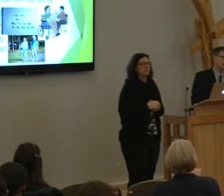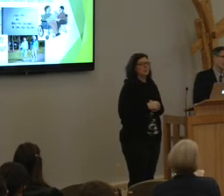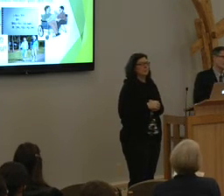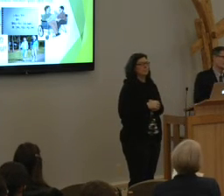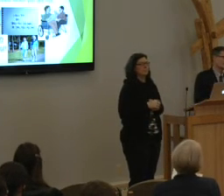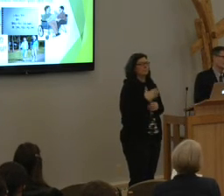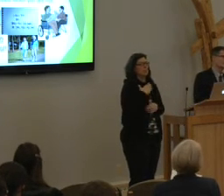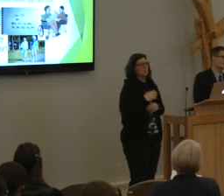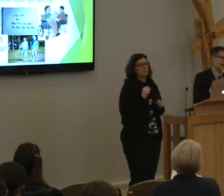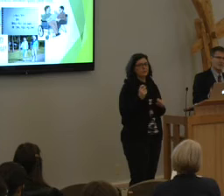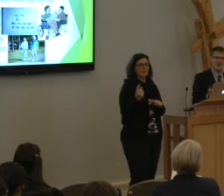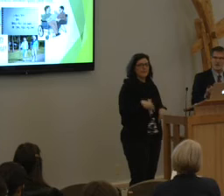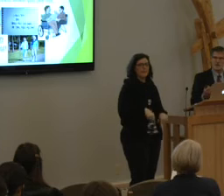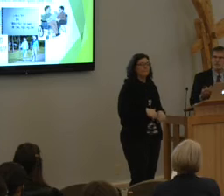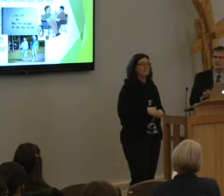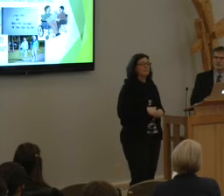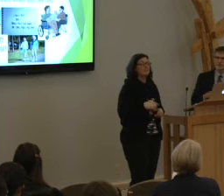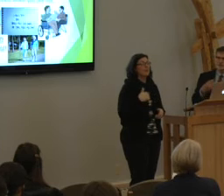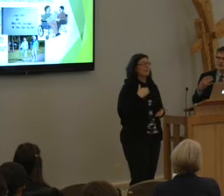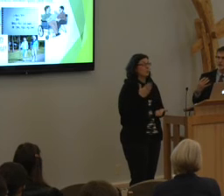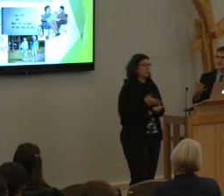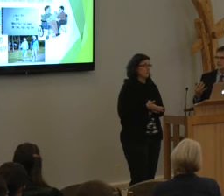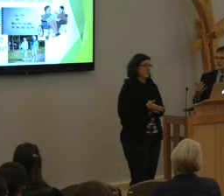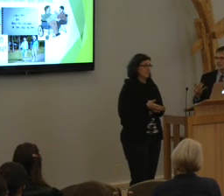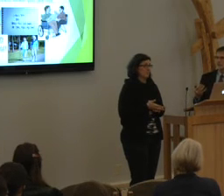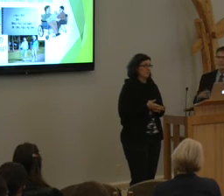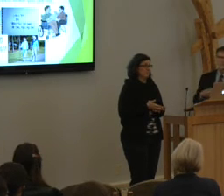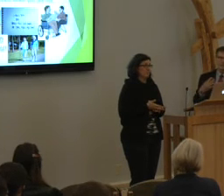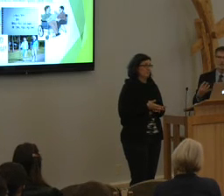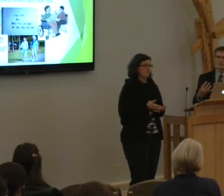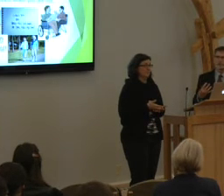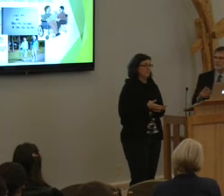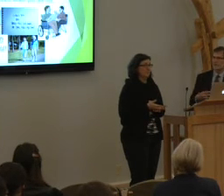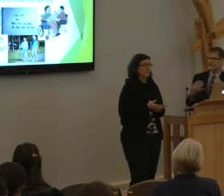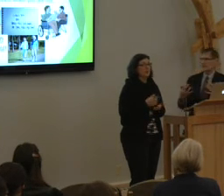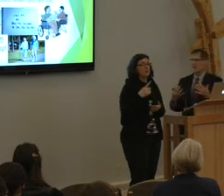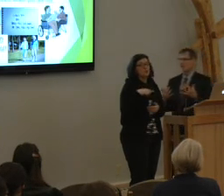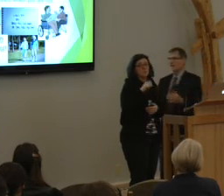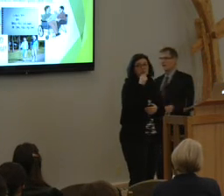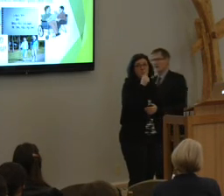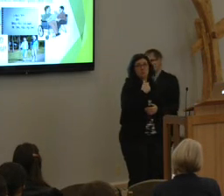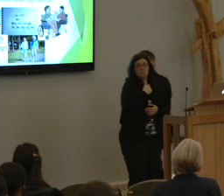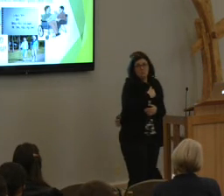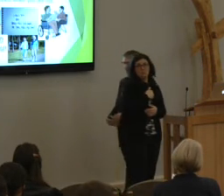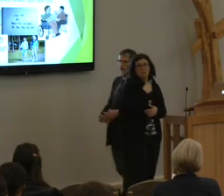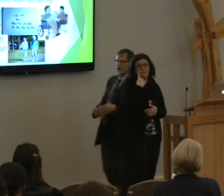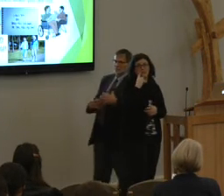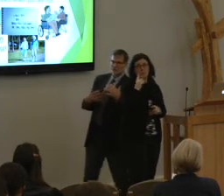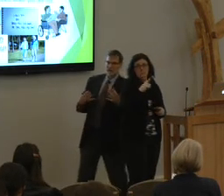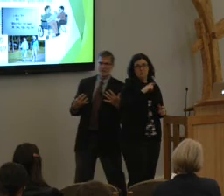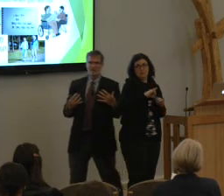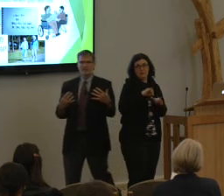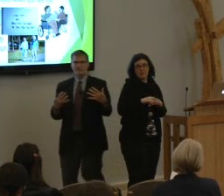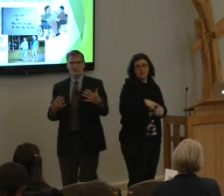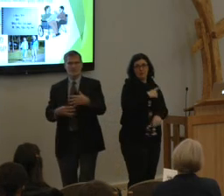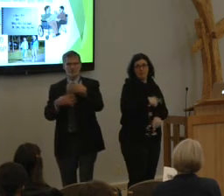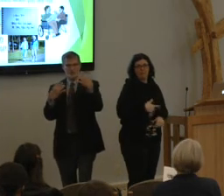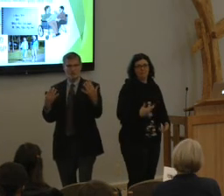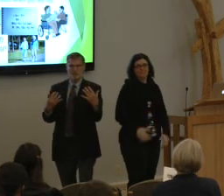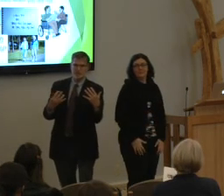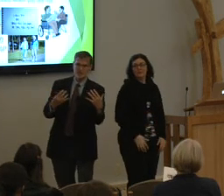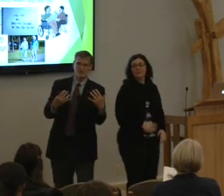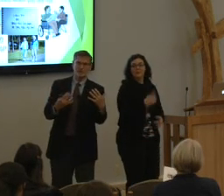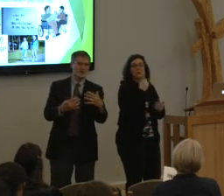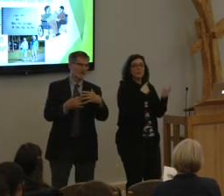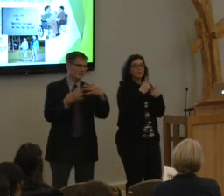Wish you could come. I'm going to stop so you don't regret being here for too long. But let's do